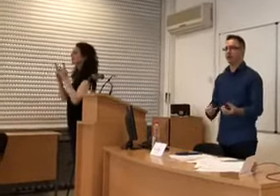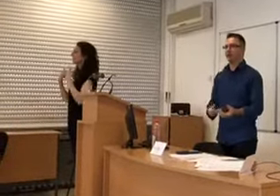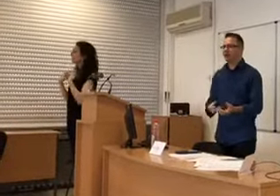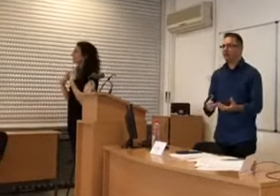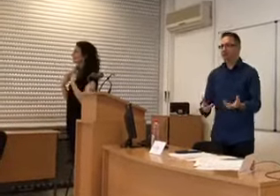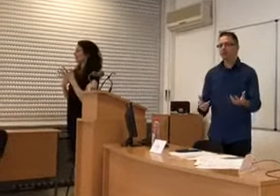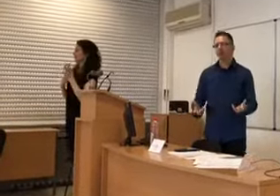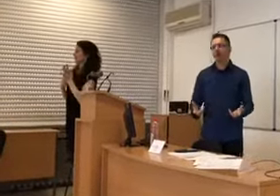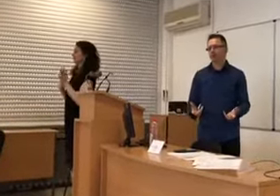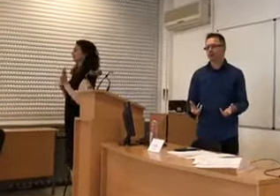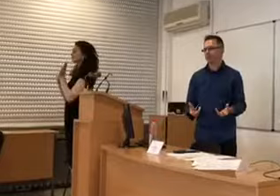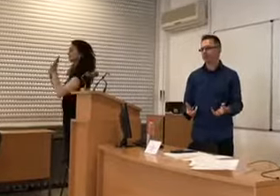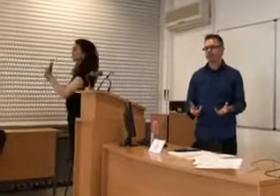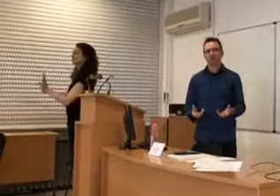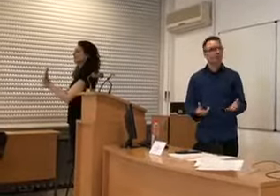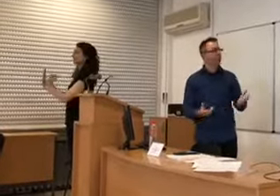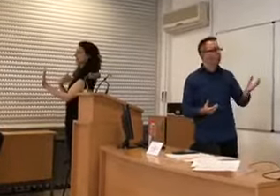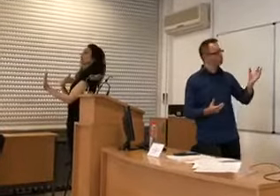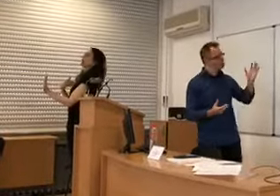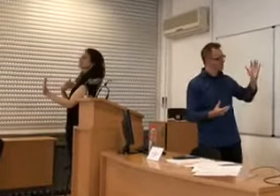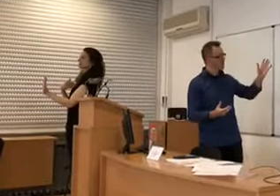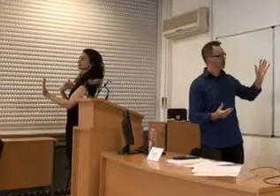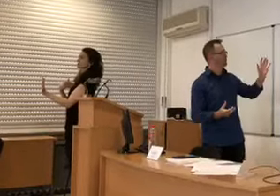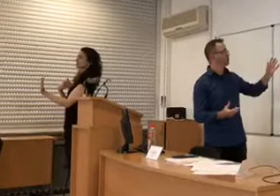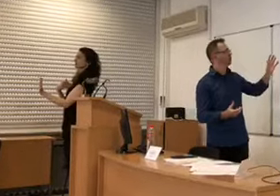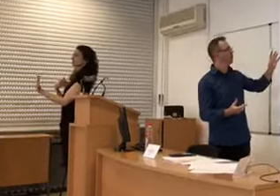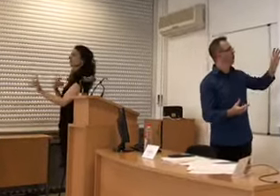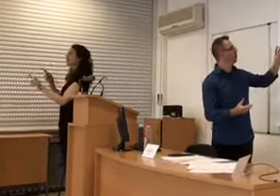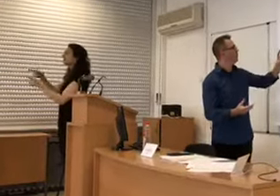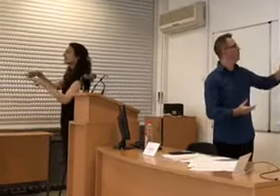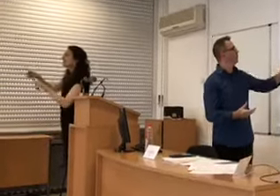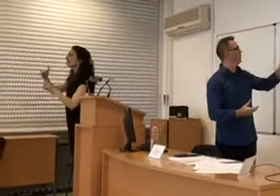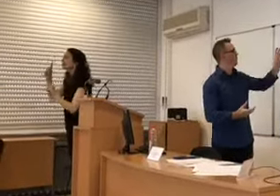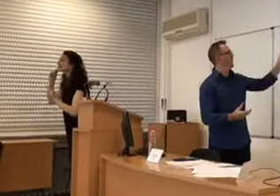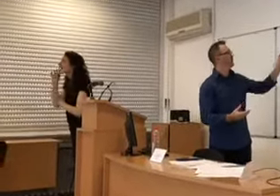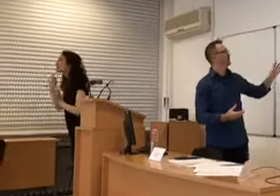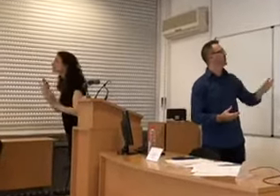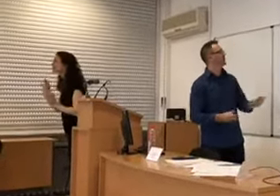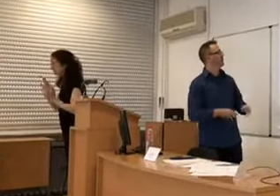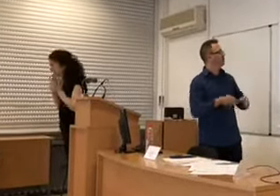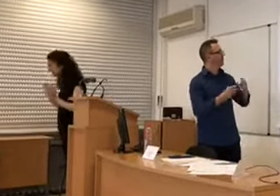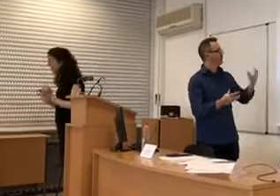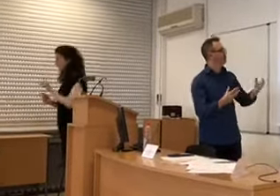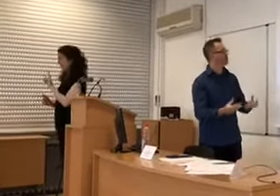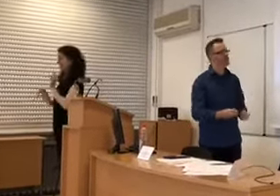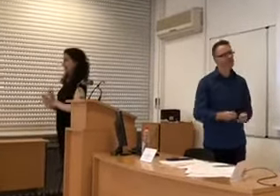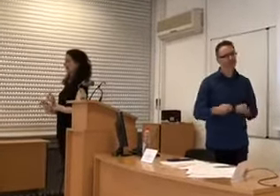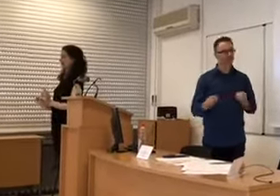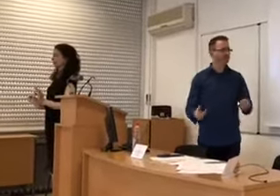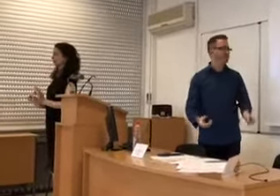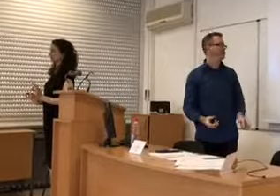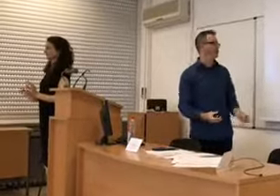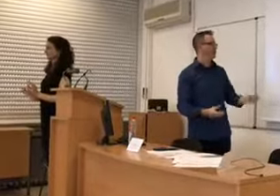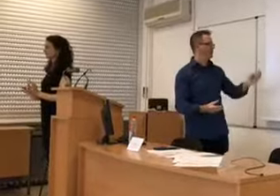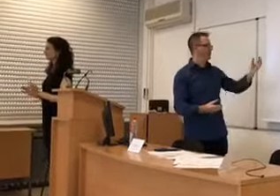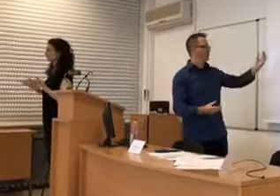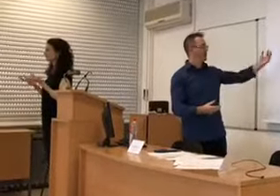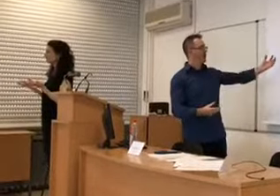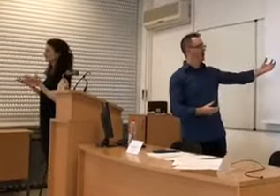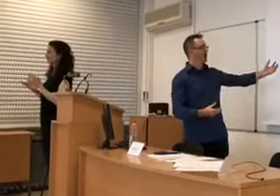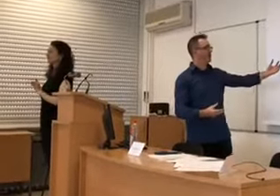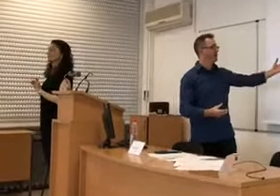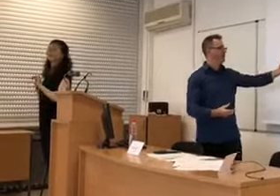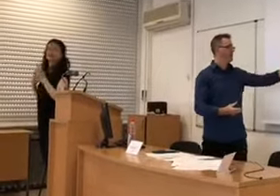their sexuality. So a lot of things go on in on level of sexuality, even in